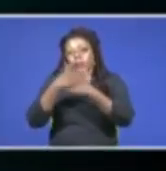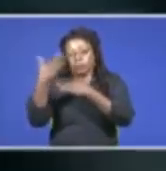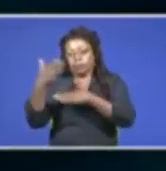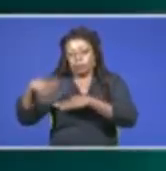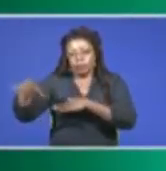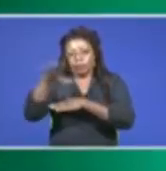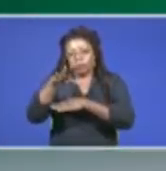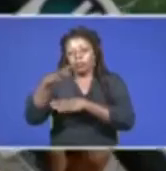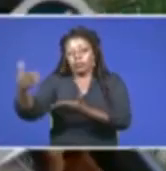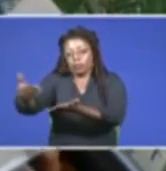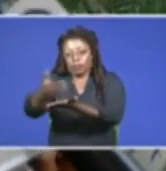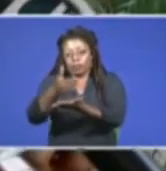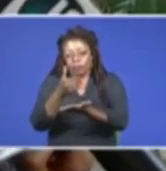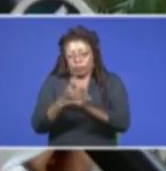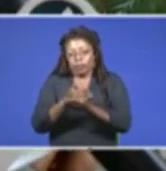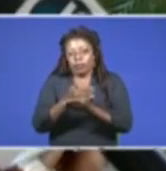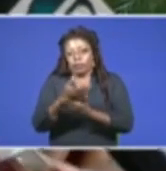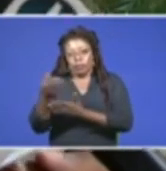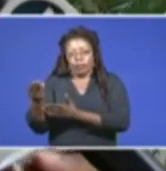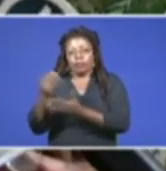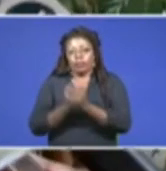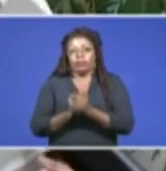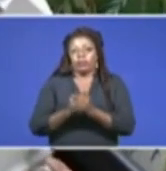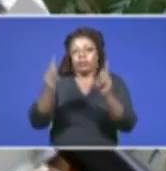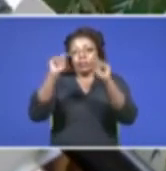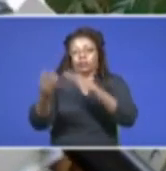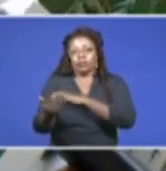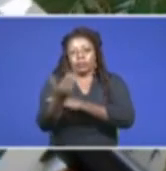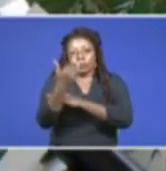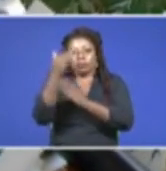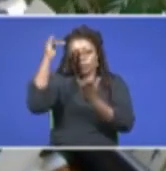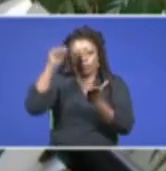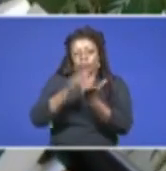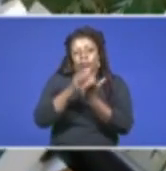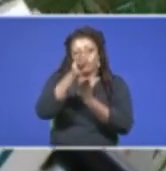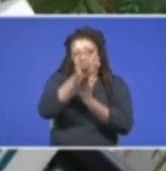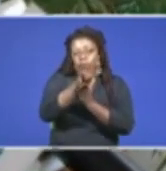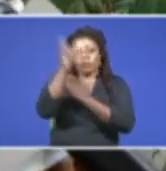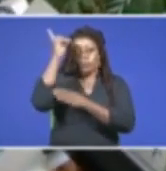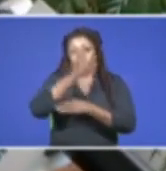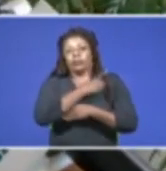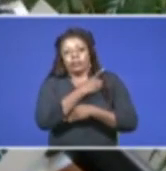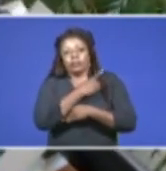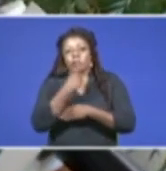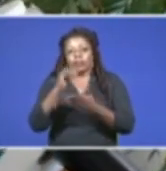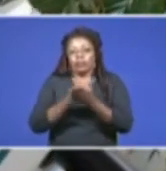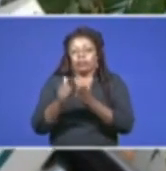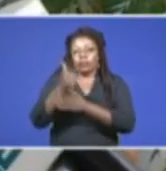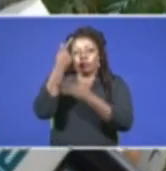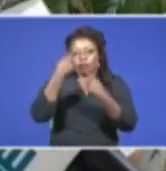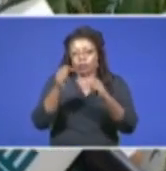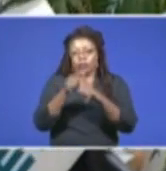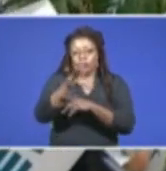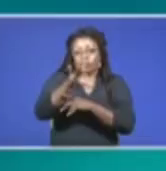and additional remains. Outside Cabinet Tuesday morning, Tourism and Aviation Minister the Honorable Dionisio de Aguilar said officials were trying